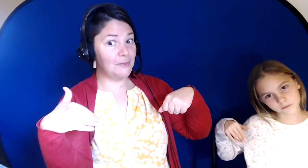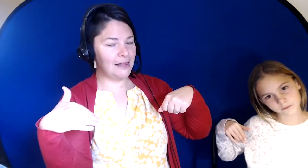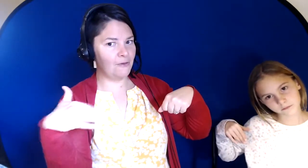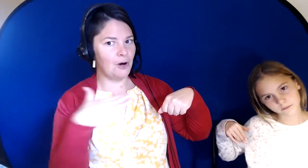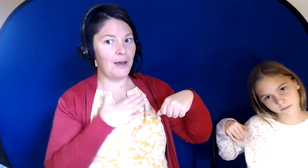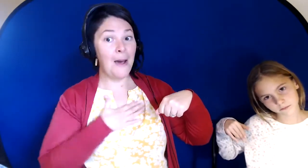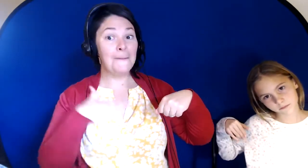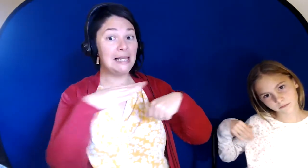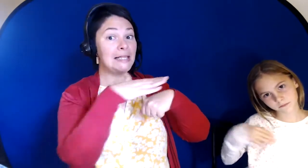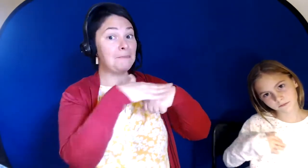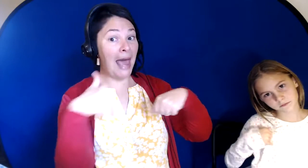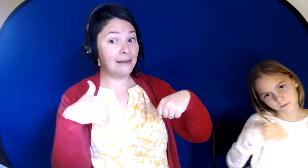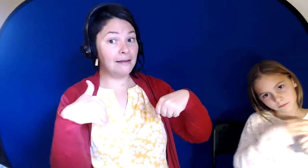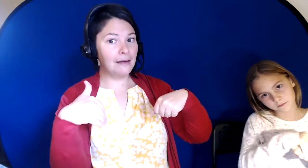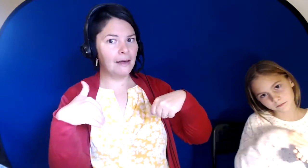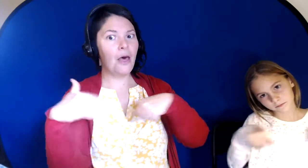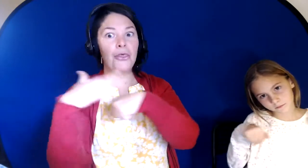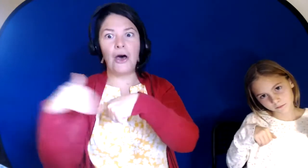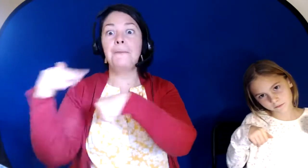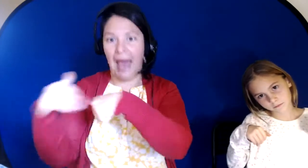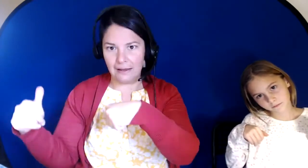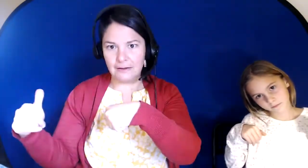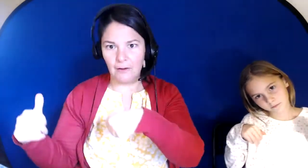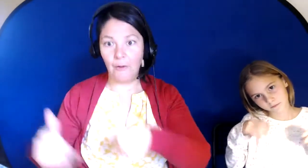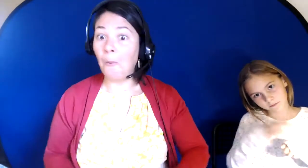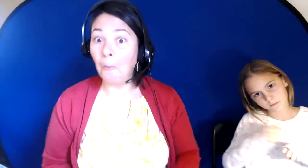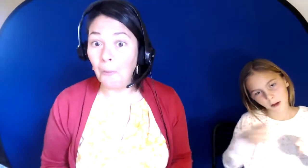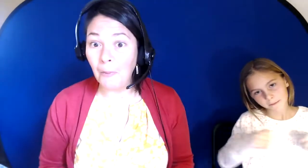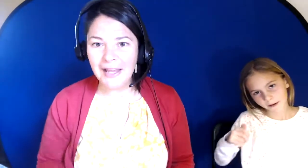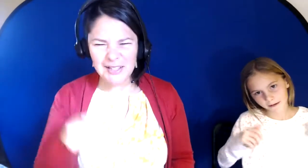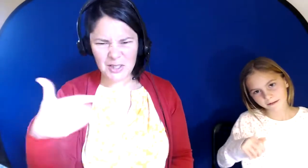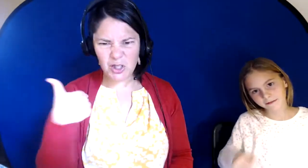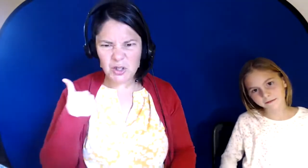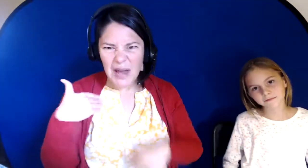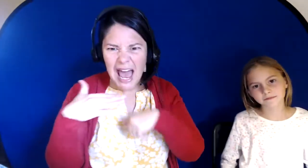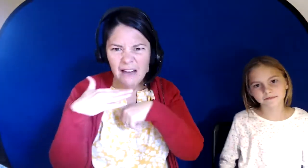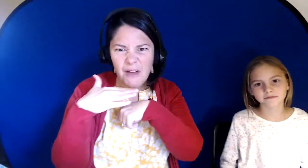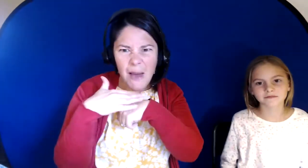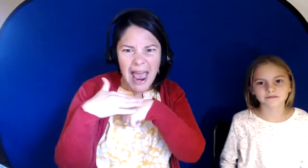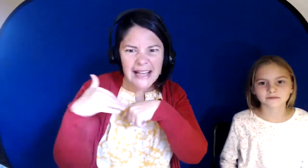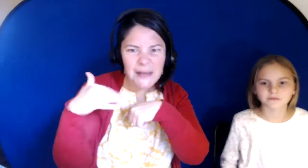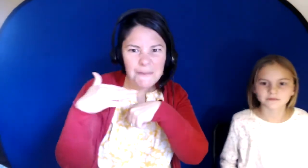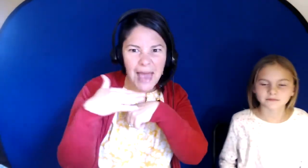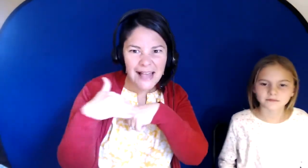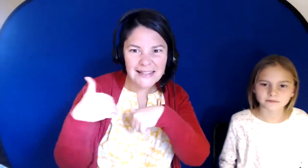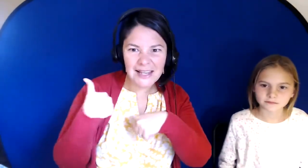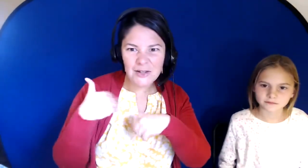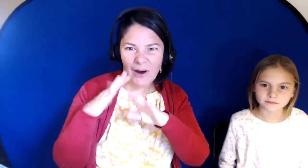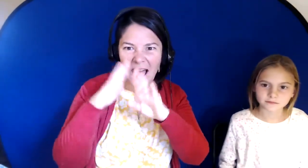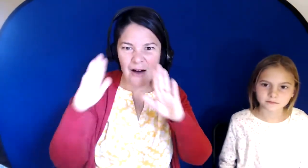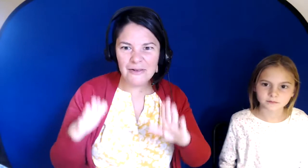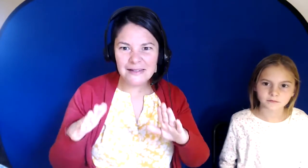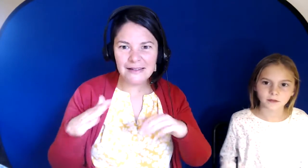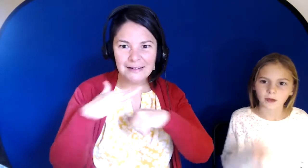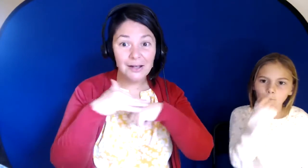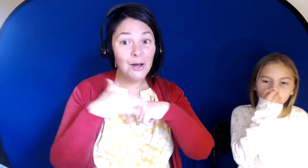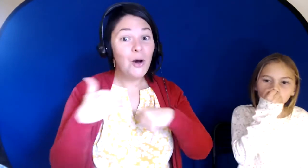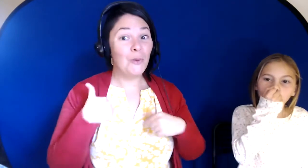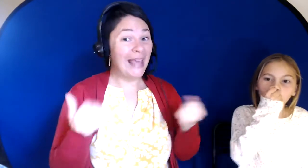verb. Please pet the pet. Do you have any pets in your house? We have